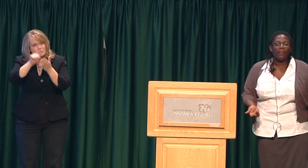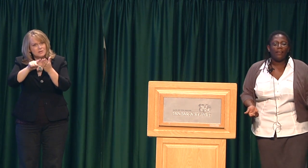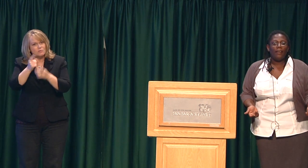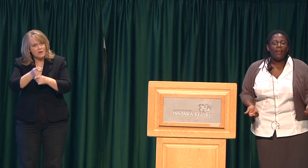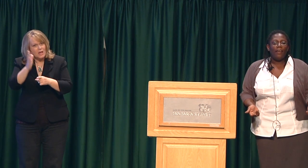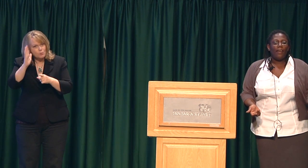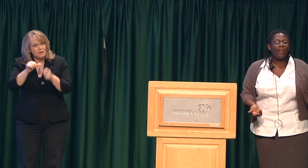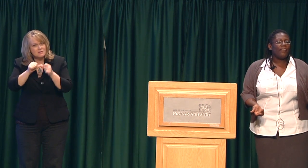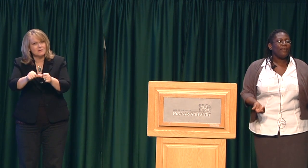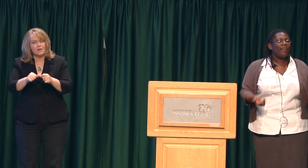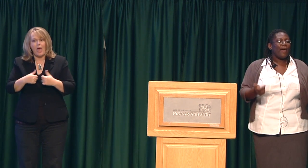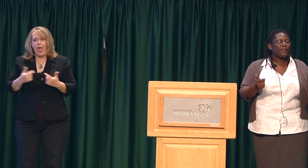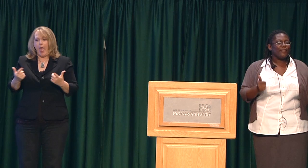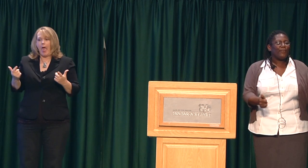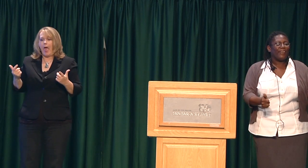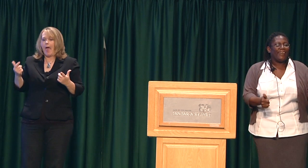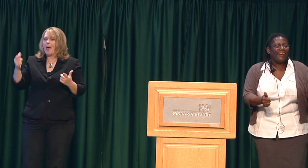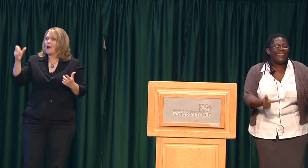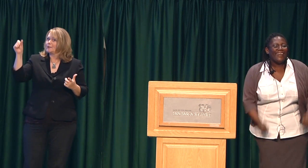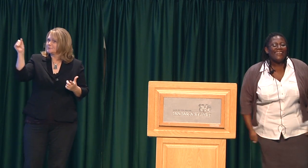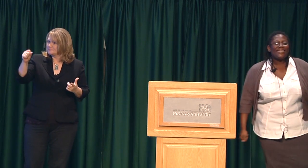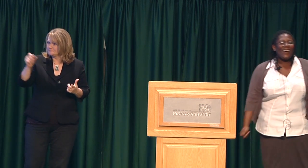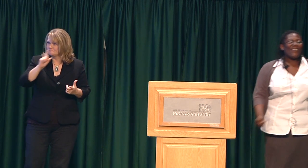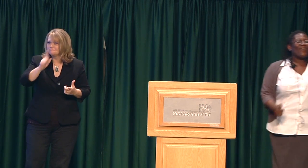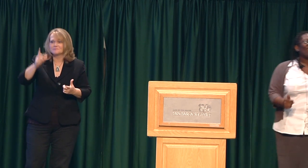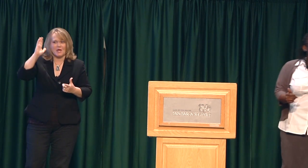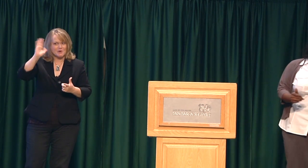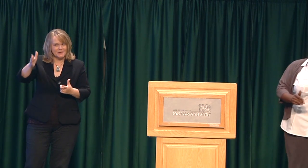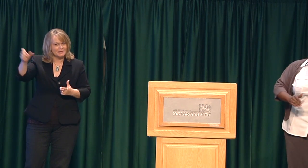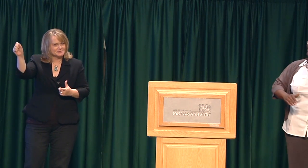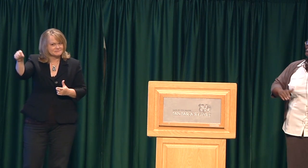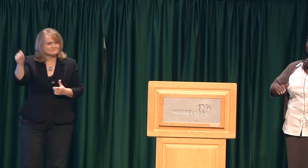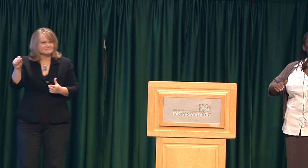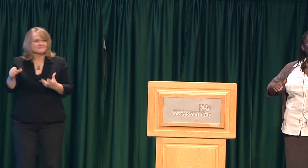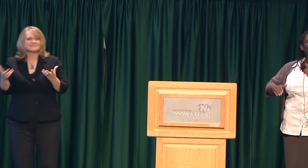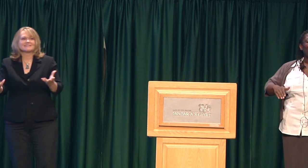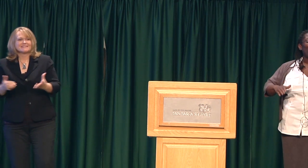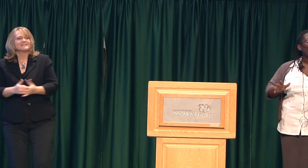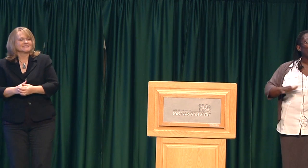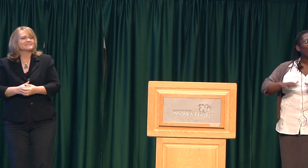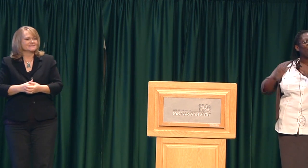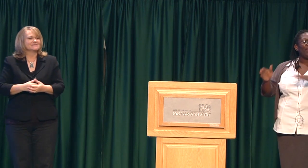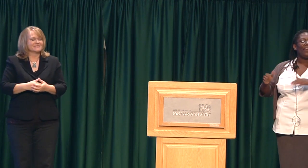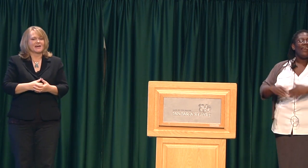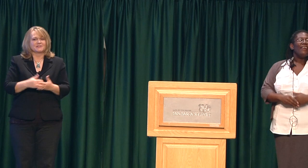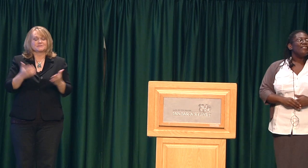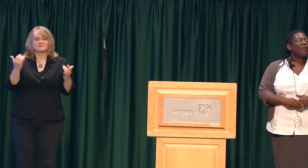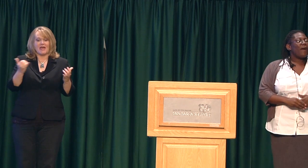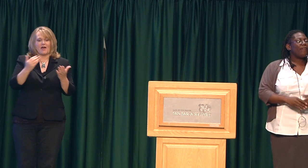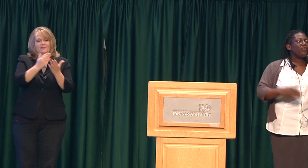right? And I said, absolutely. So it turned into a whole other